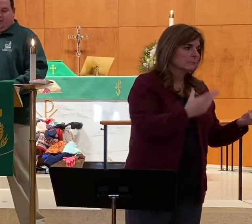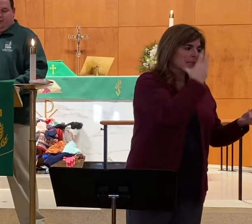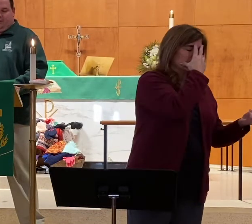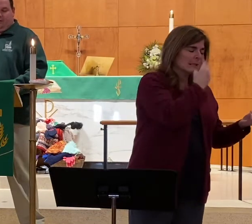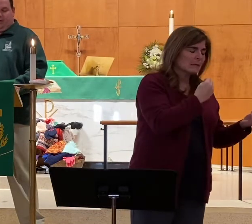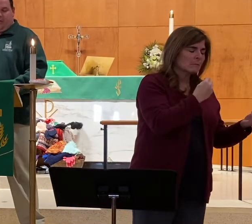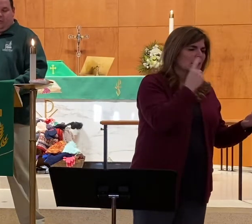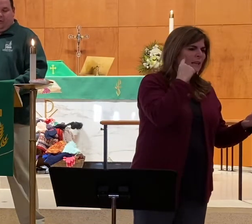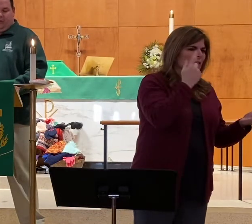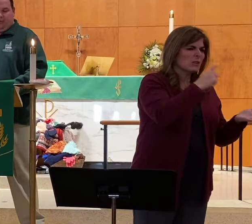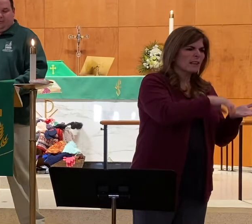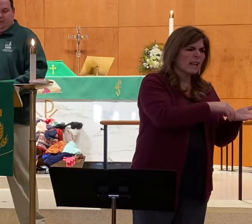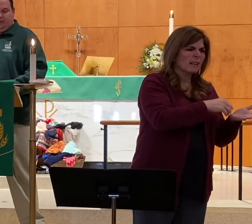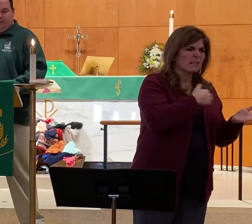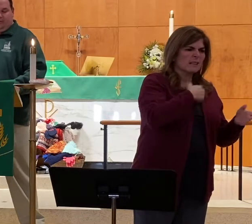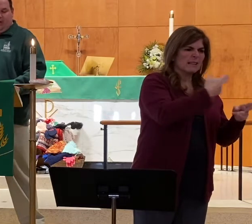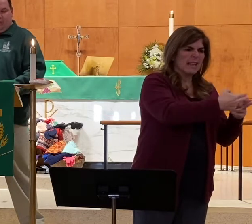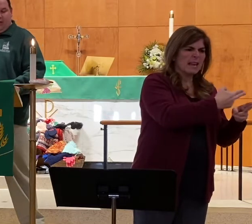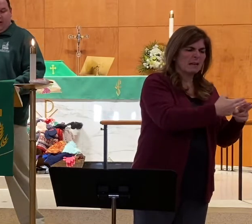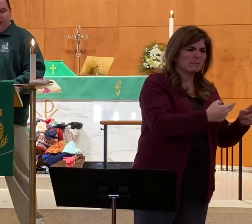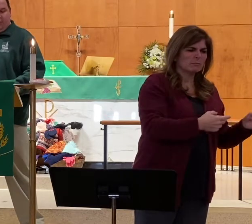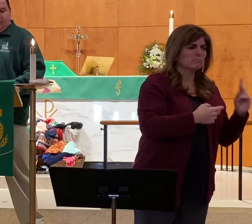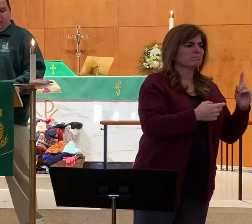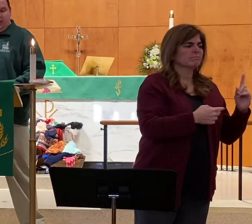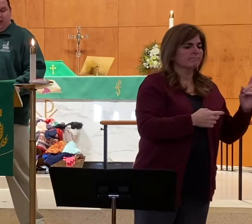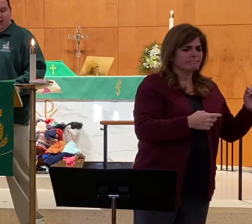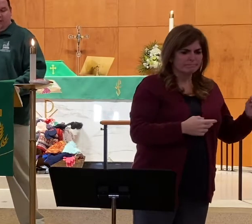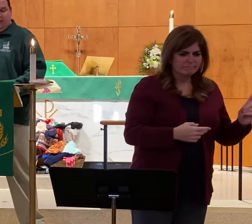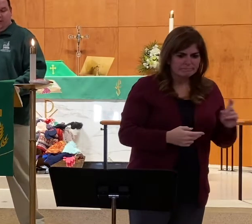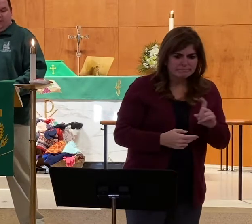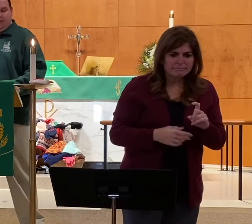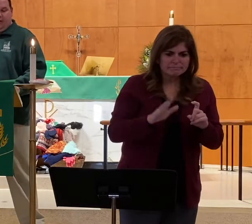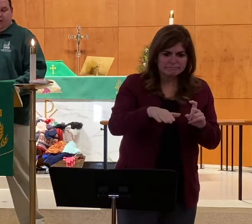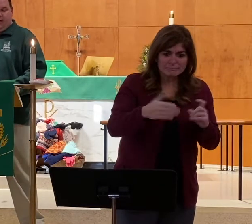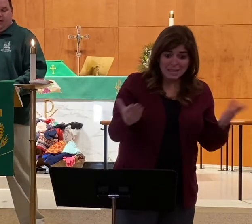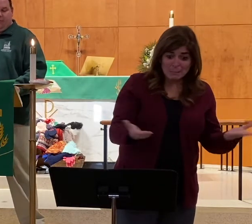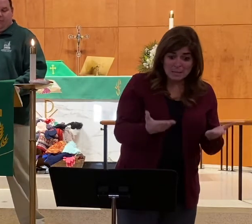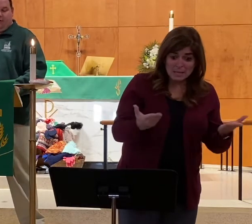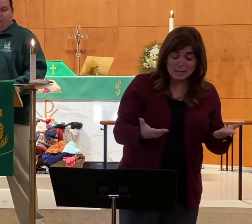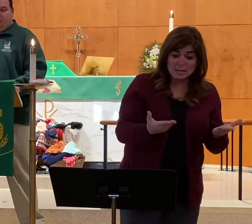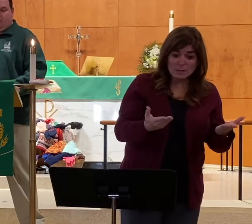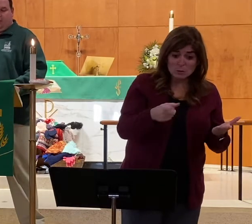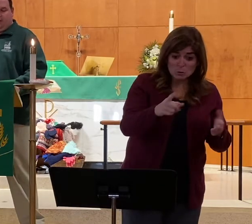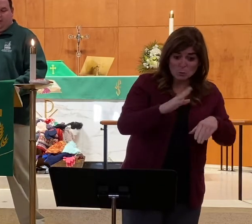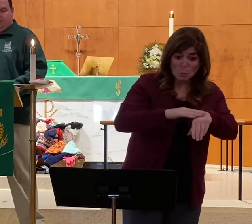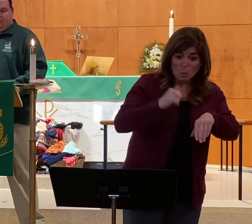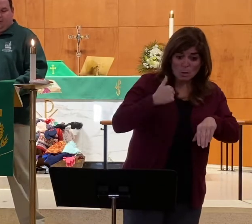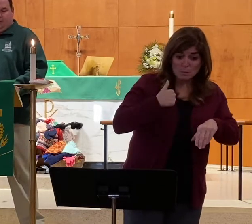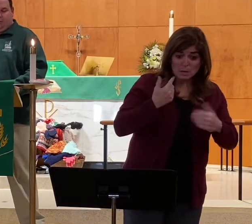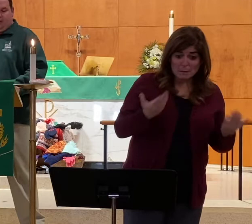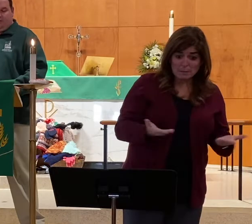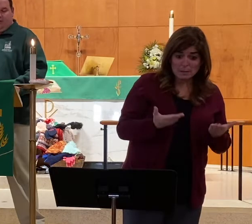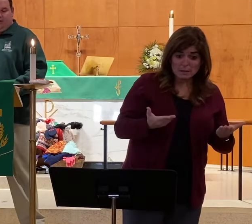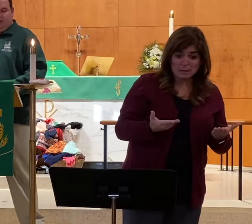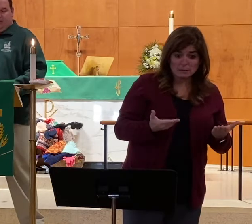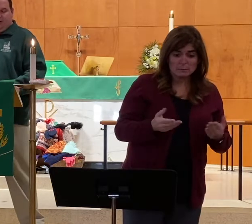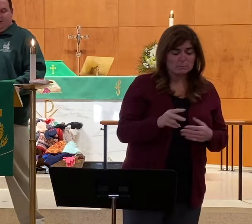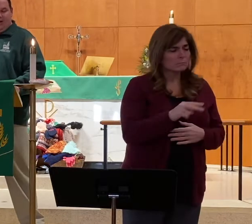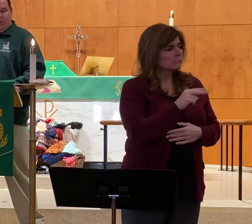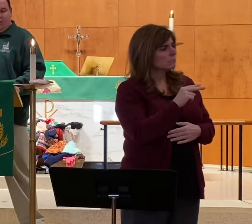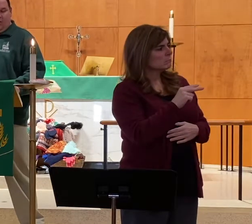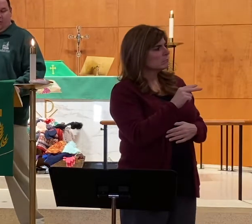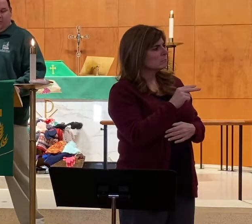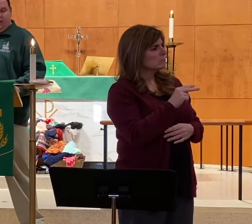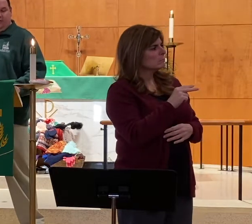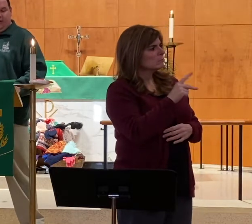again, "Samuel." And Samuel got up and went to Eli and said, "Here I am, for you called me." But he said, "I